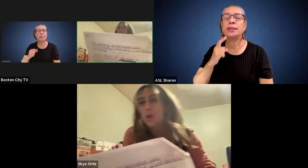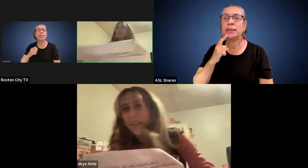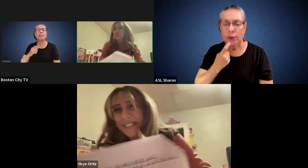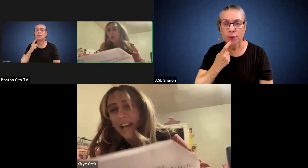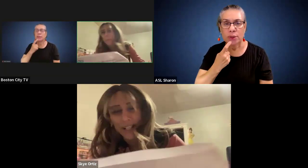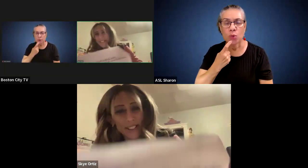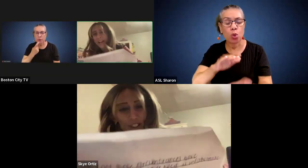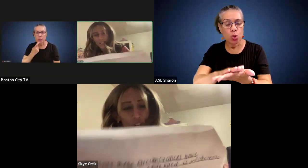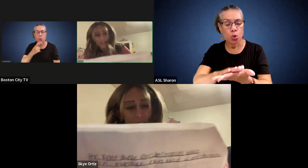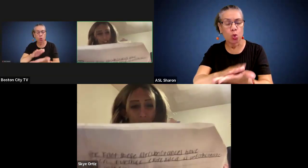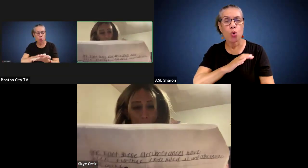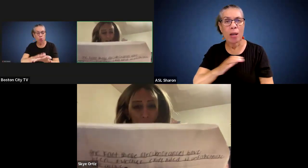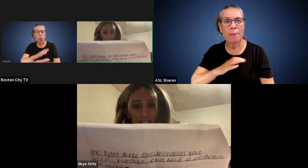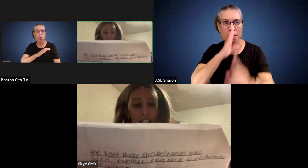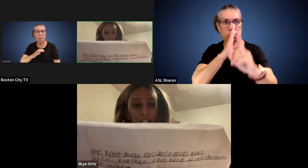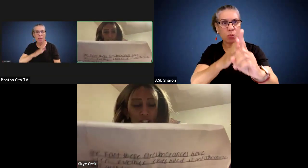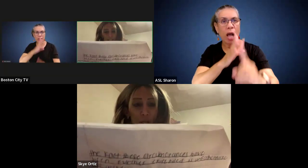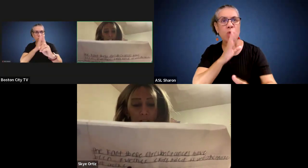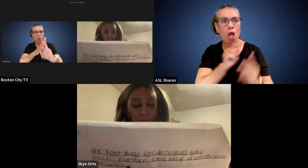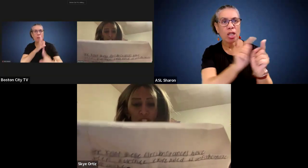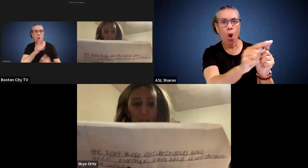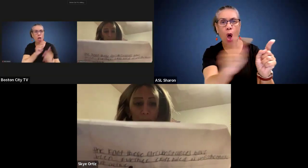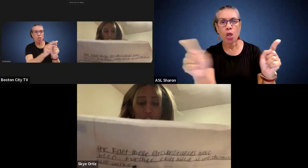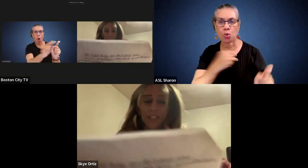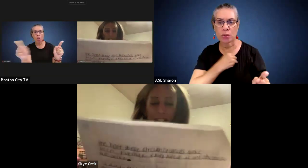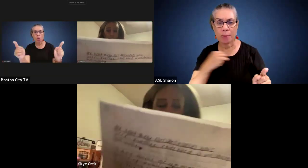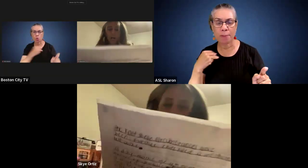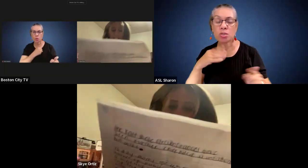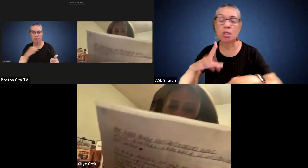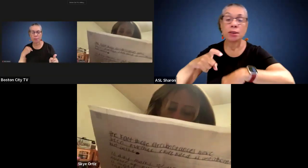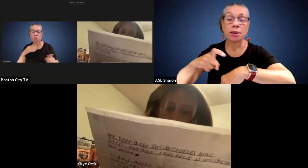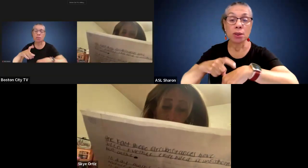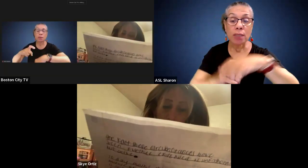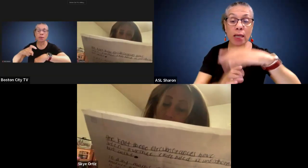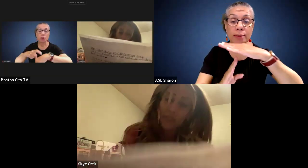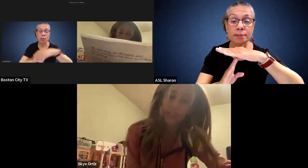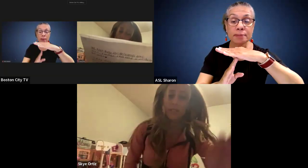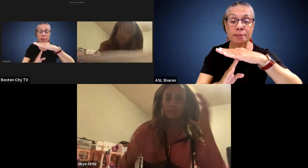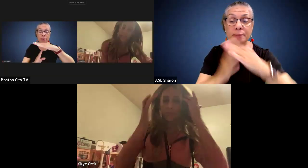Boston School Committee directly each of the members. Thank you, Ms. Sky. Your time is up. Thank you.